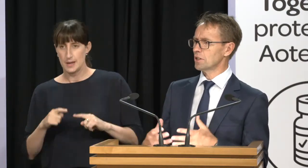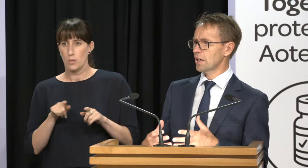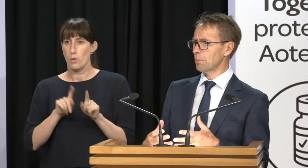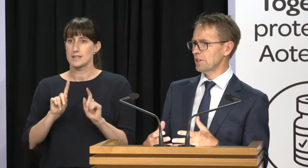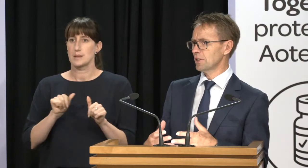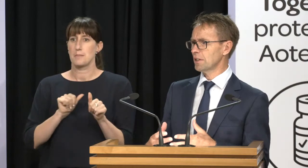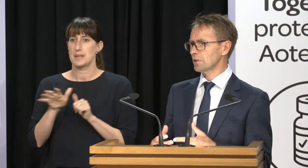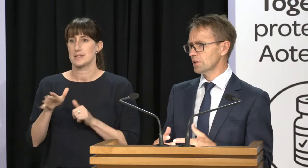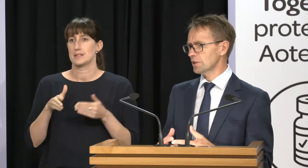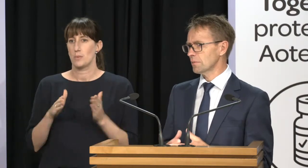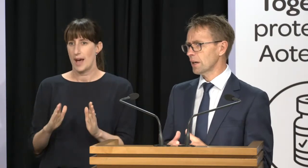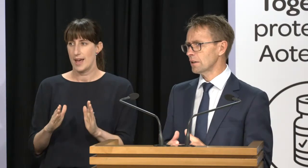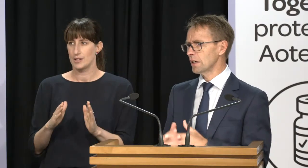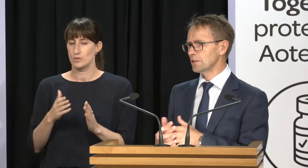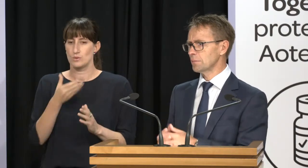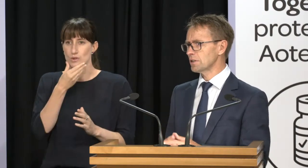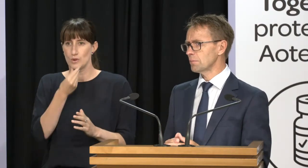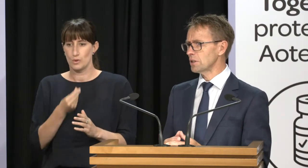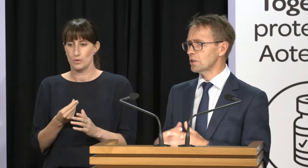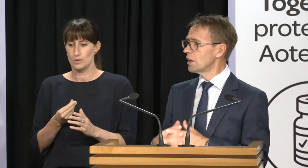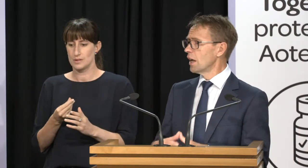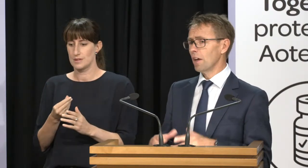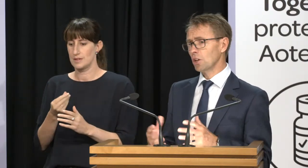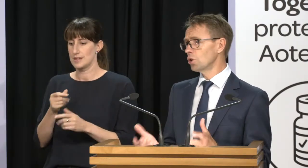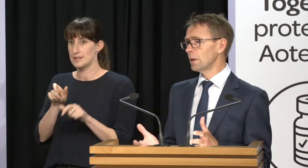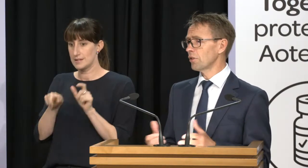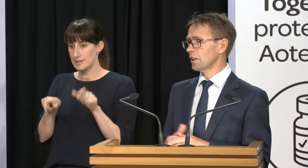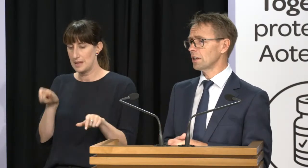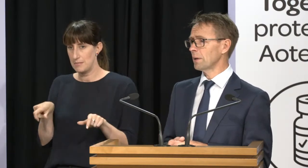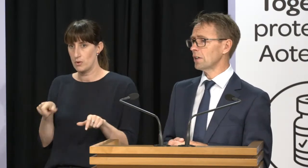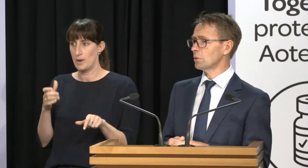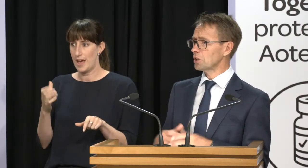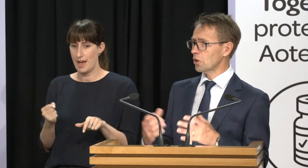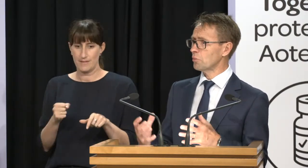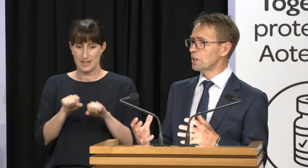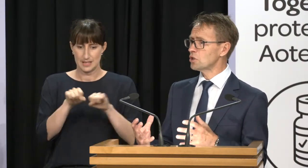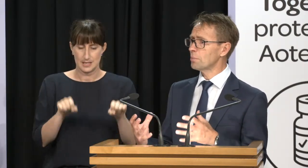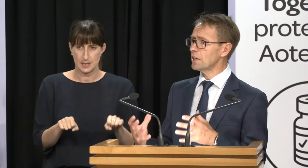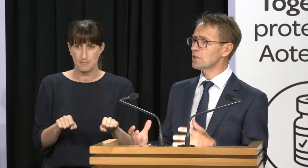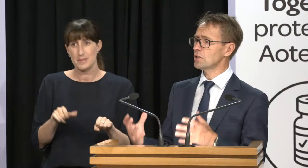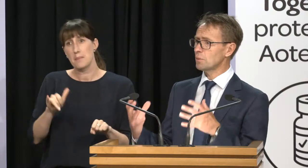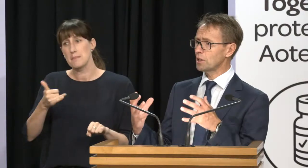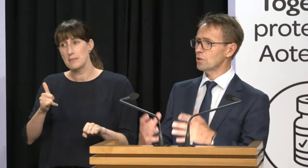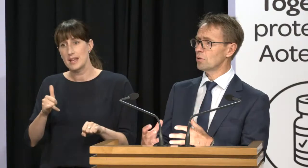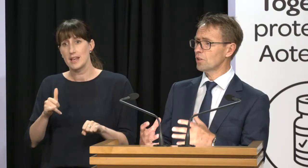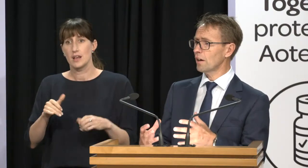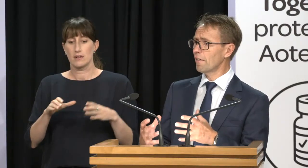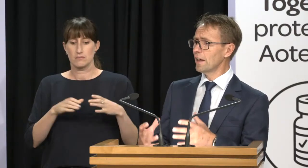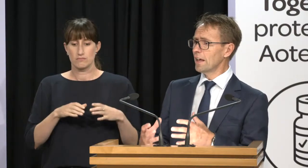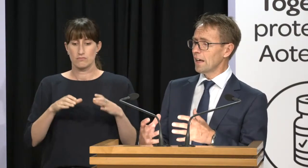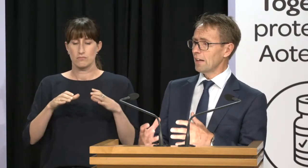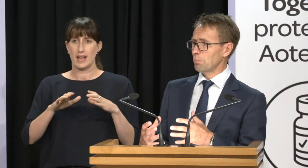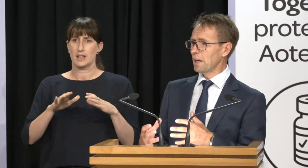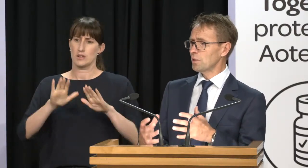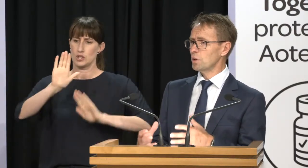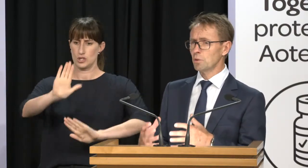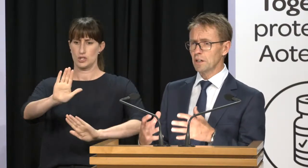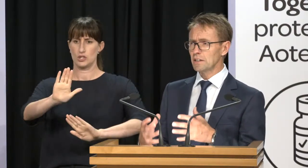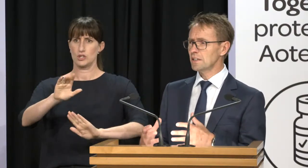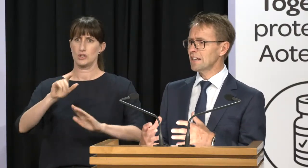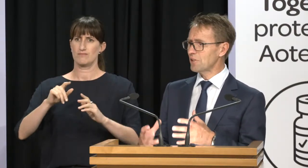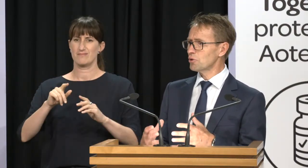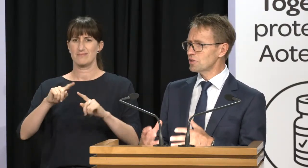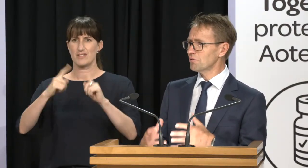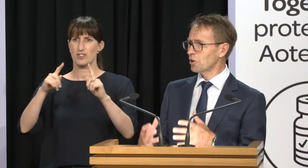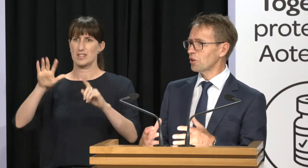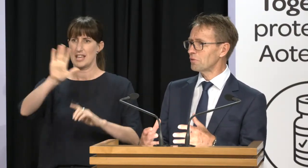to use the capacity in the system, and as the Minister mentioned, that could be thinking about doing it on a regional basis, so we can use at the peak we will